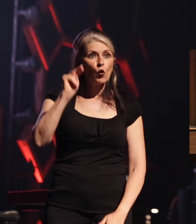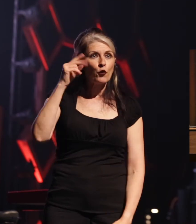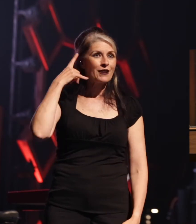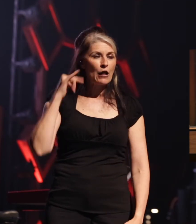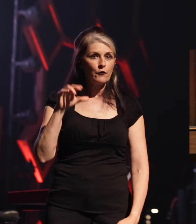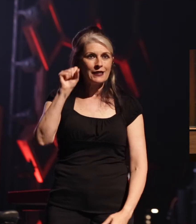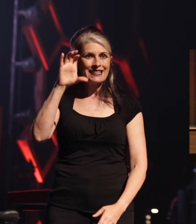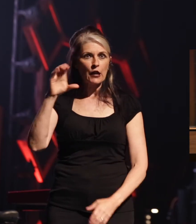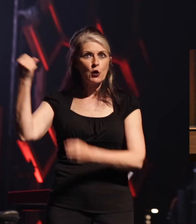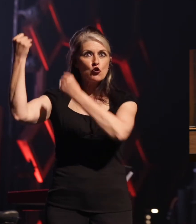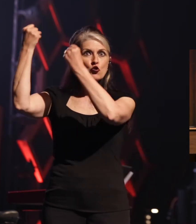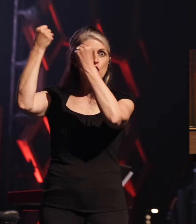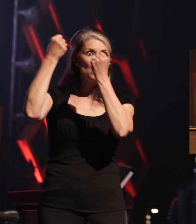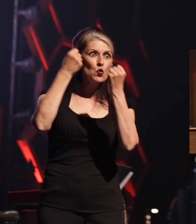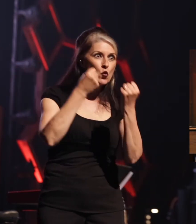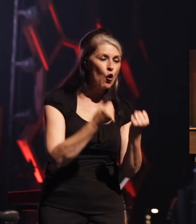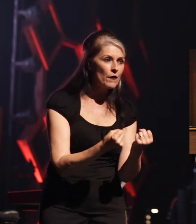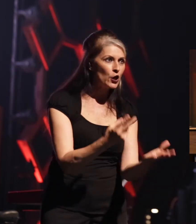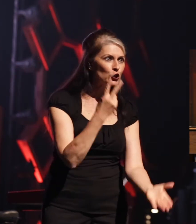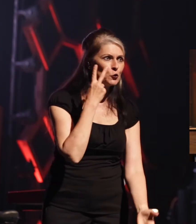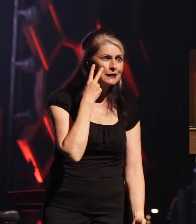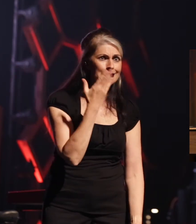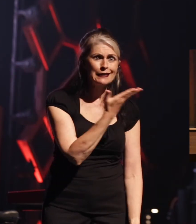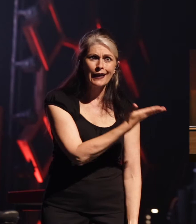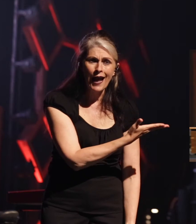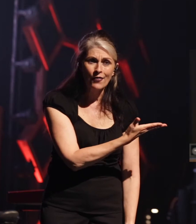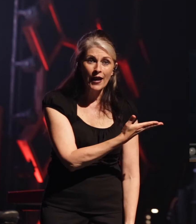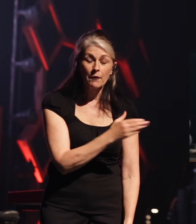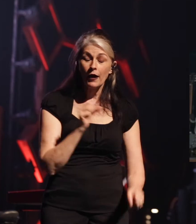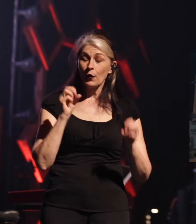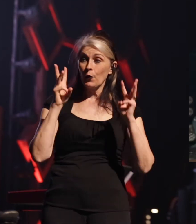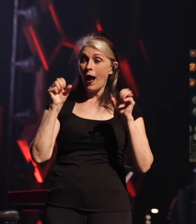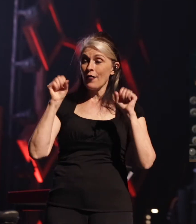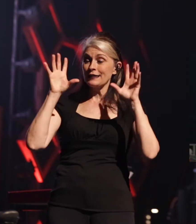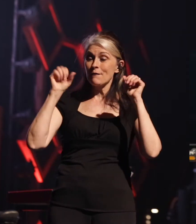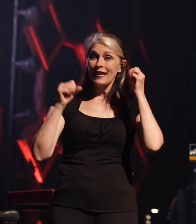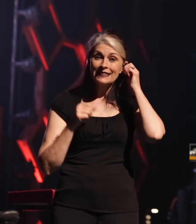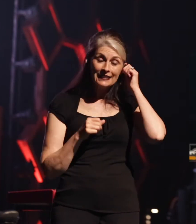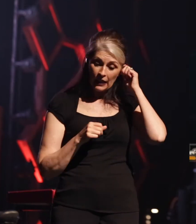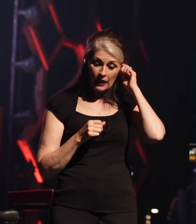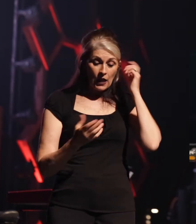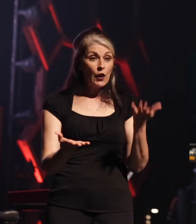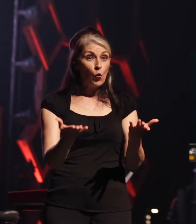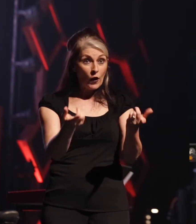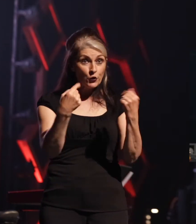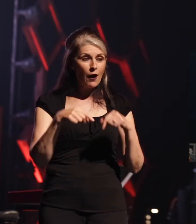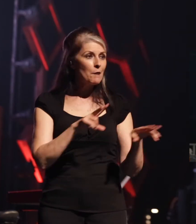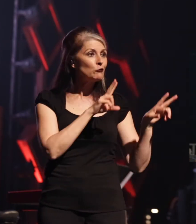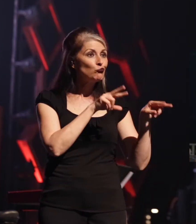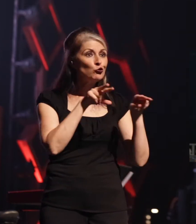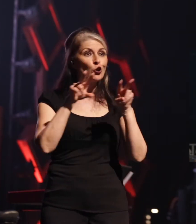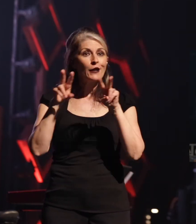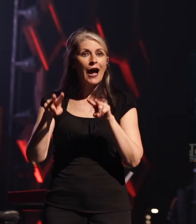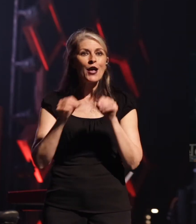and see this. That's crazy. I was like, wow, that's amazing. But they wanted to come and check it out. So it was a blessing to have